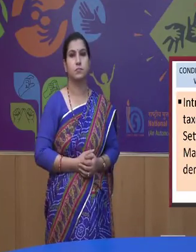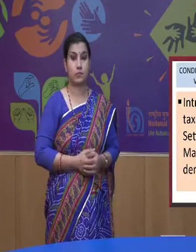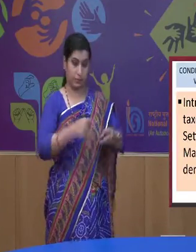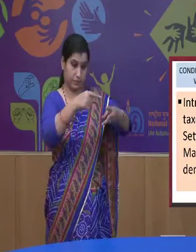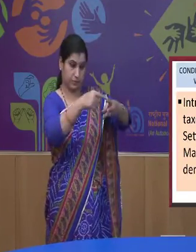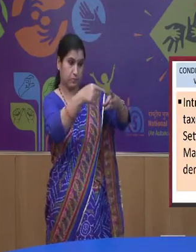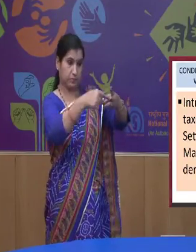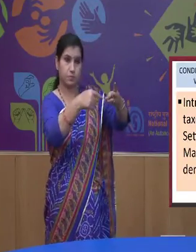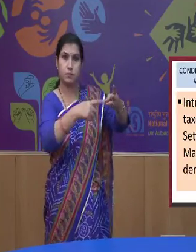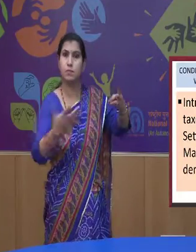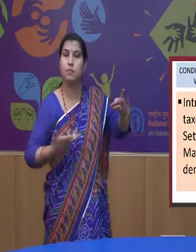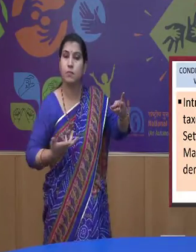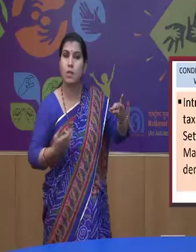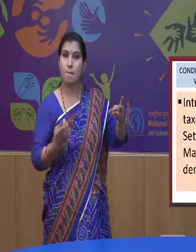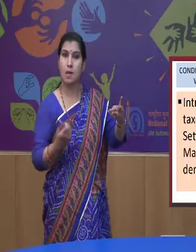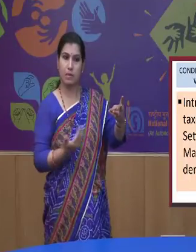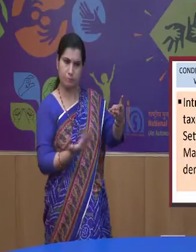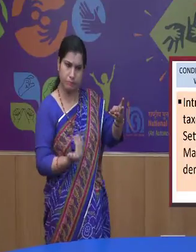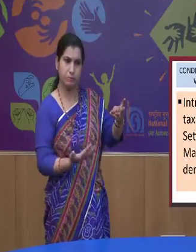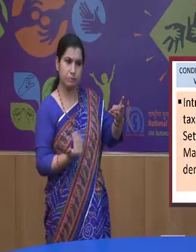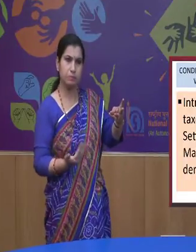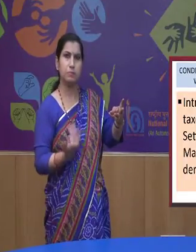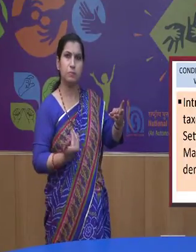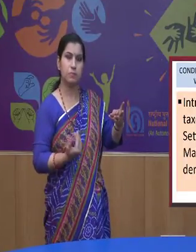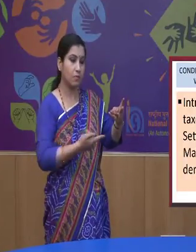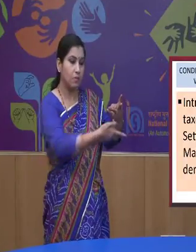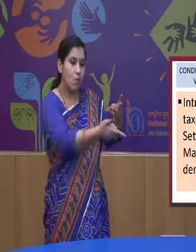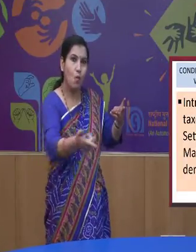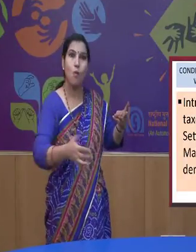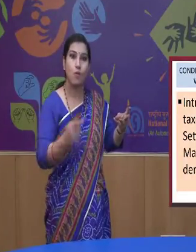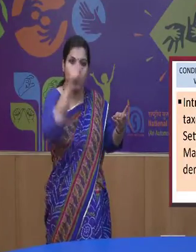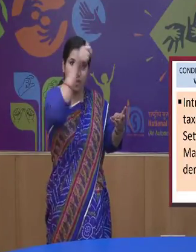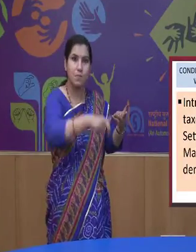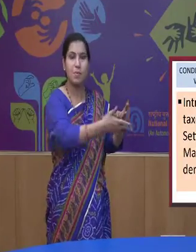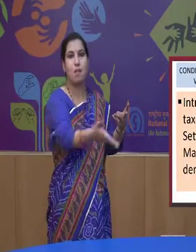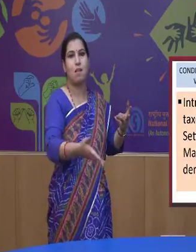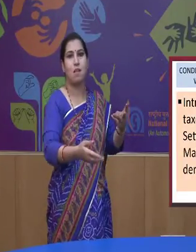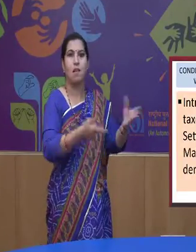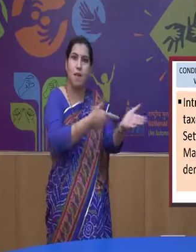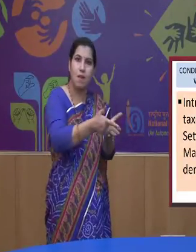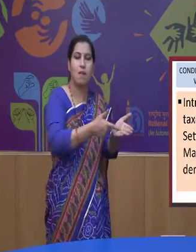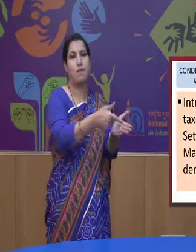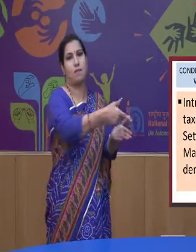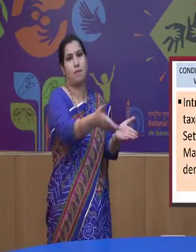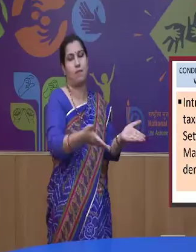These were the demands of money in the form of tax from the